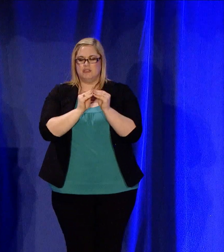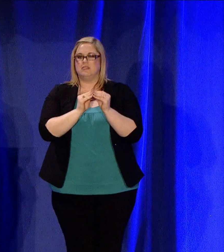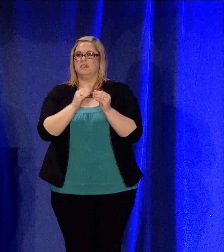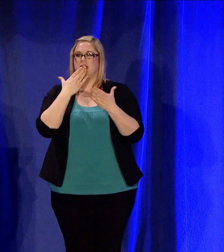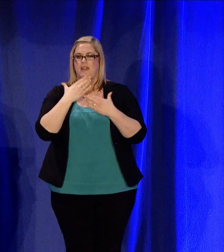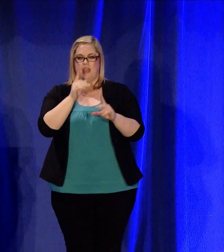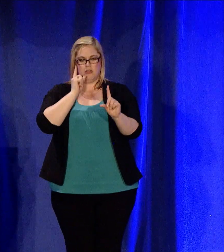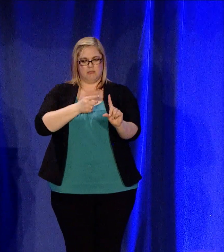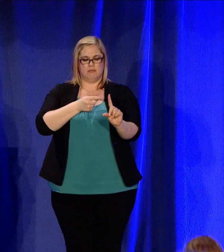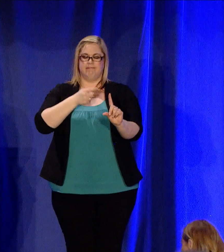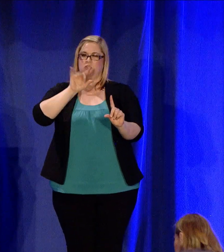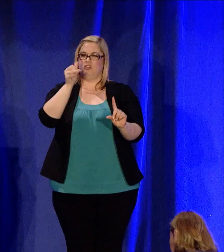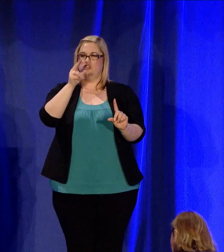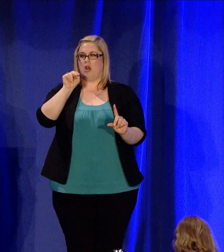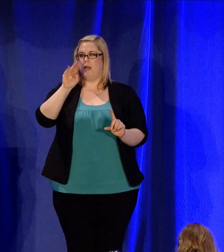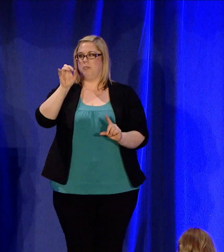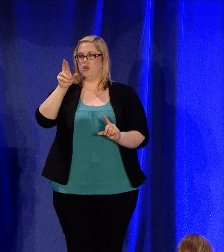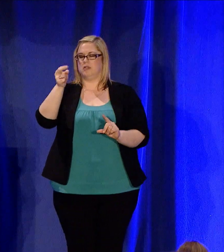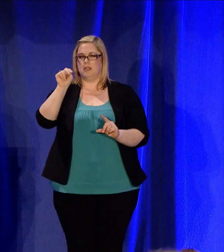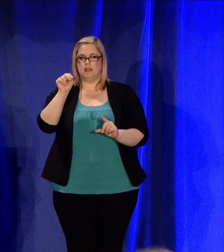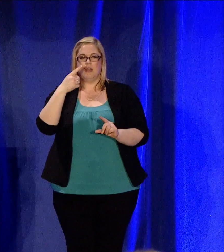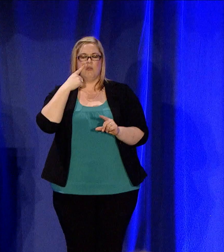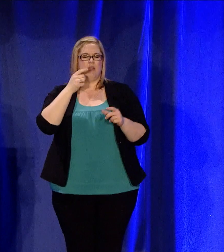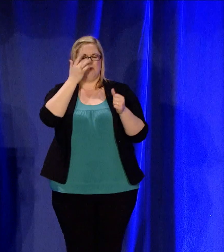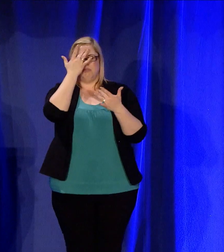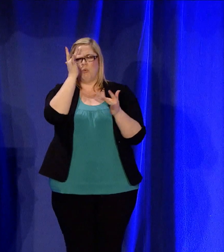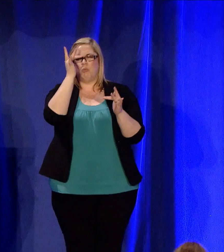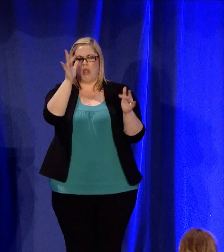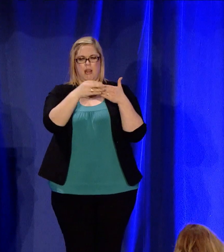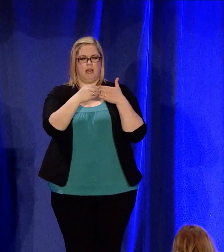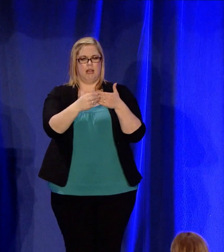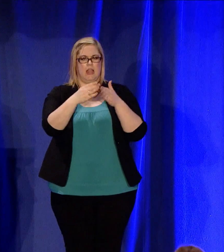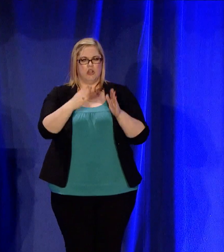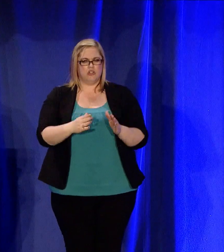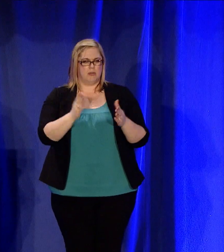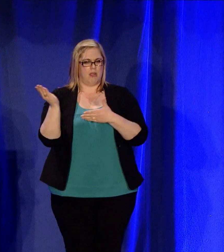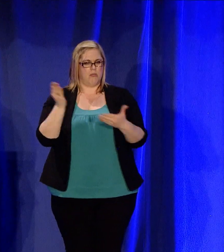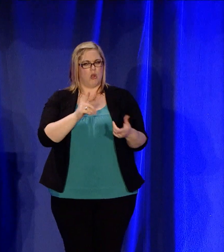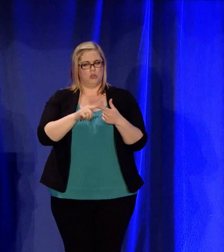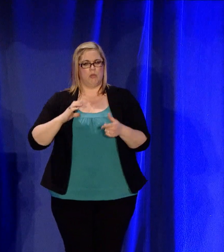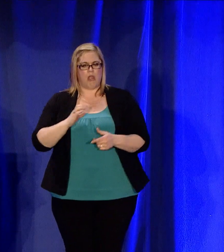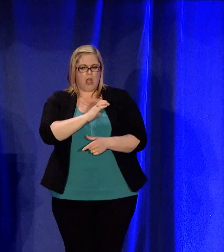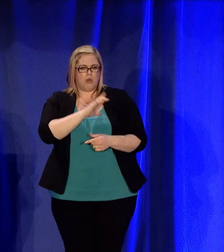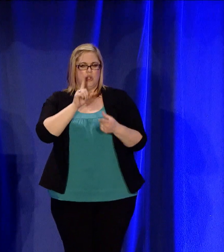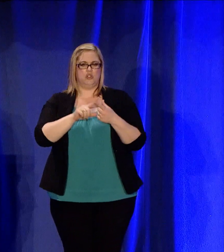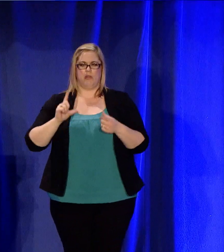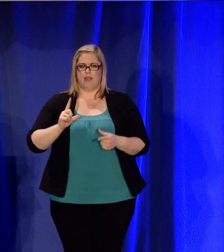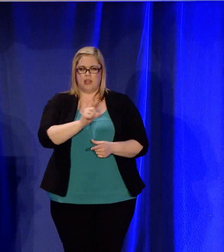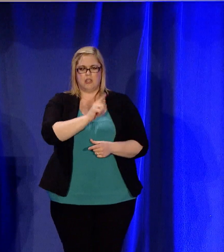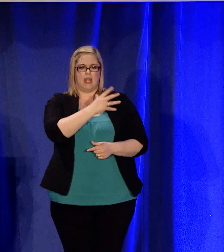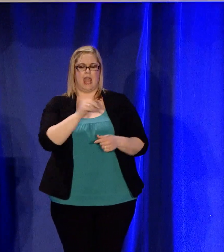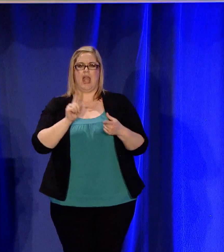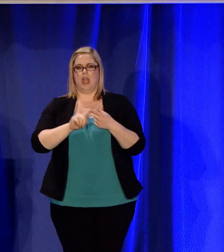in particular to John Burton for the brilliant leadership you brought to the Congress, to the legislature, and